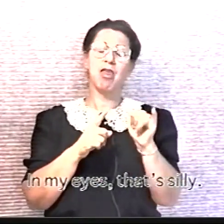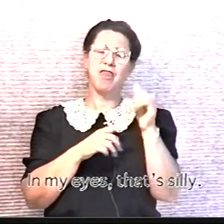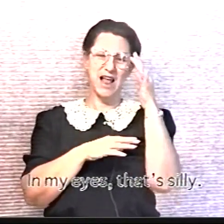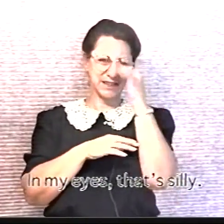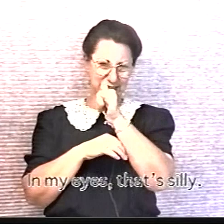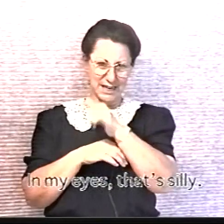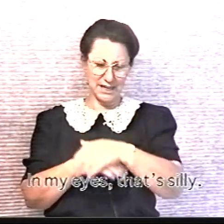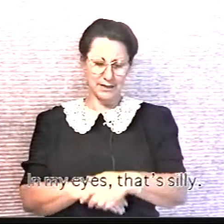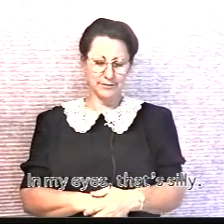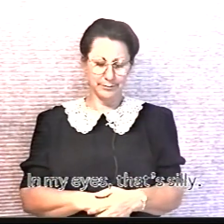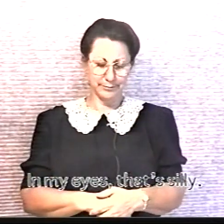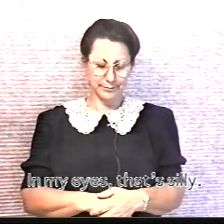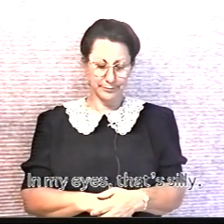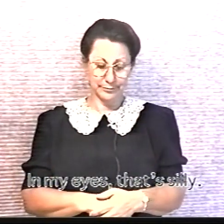that's silly.